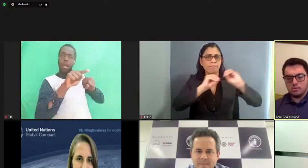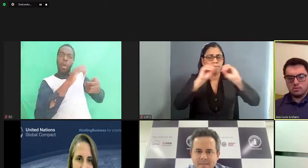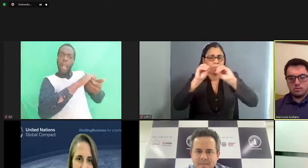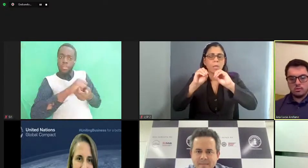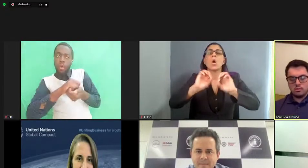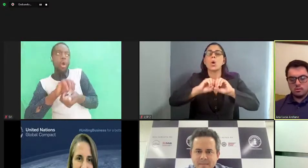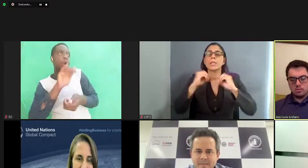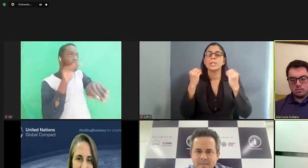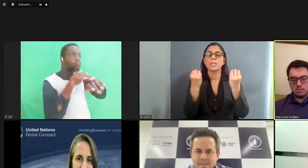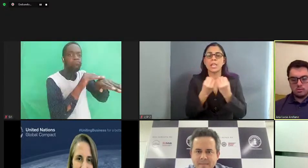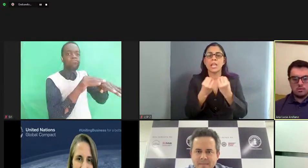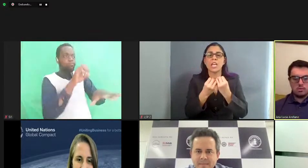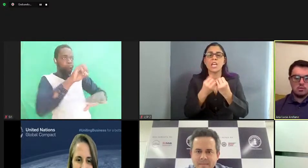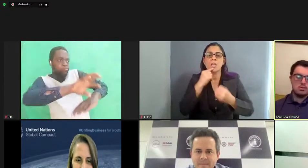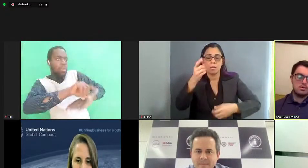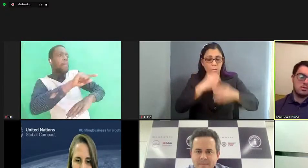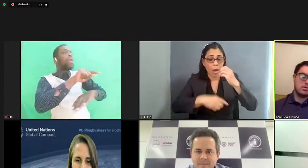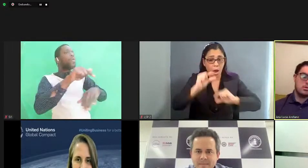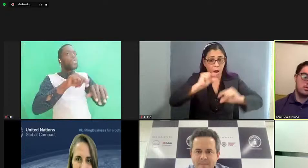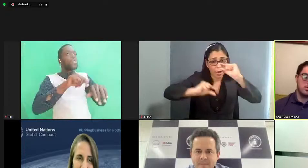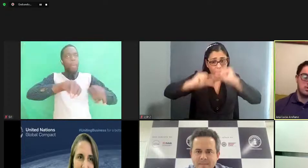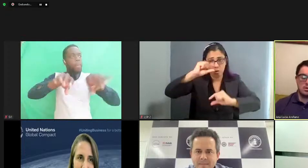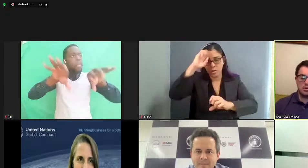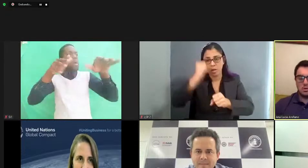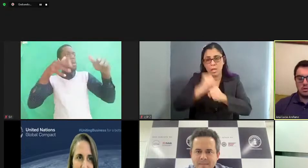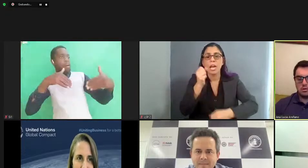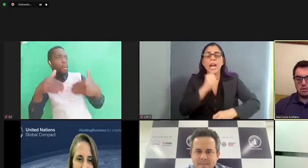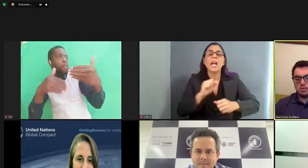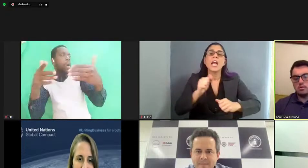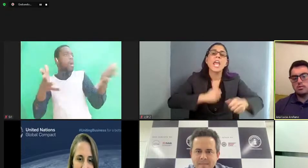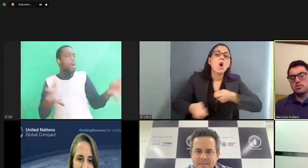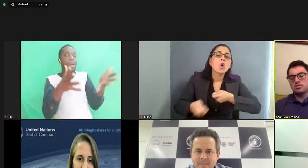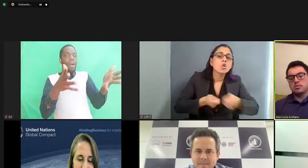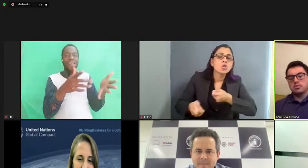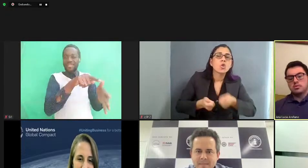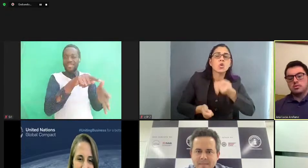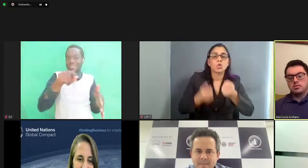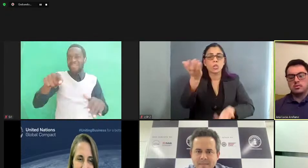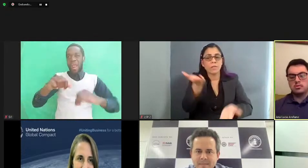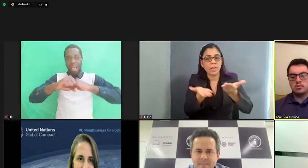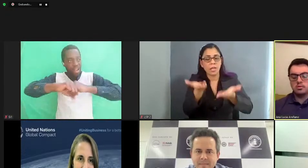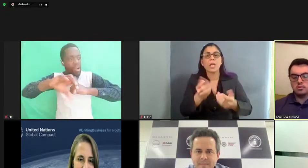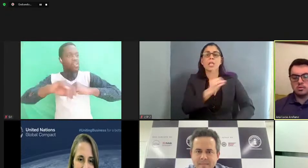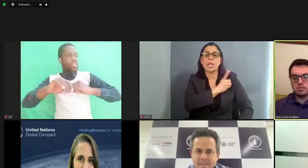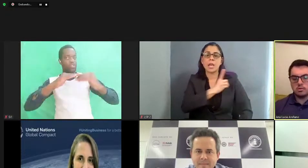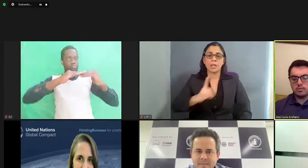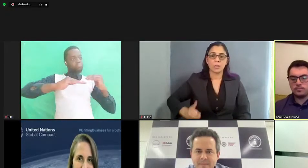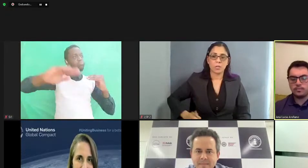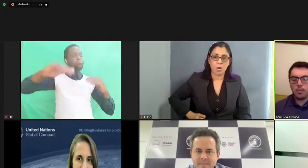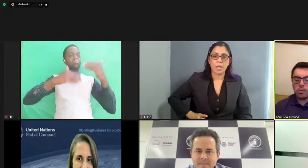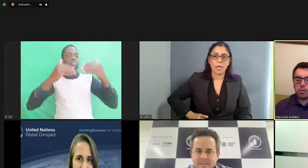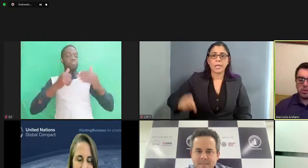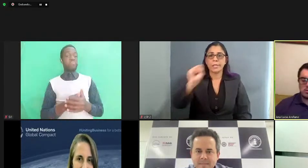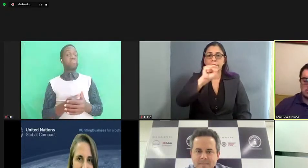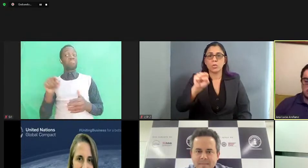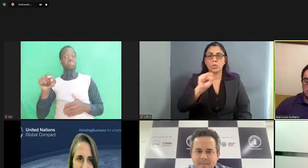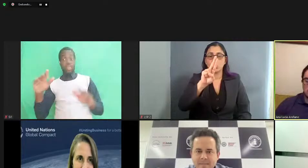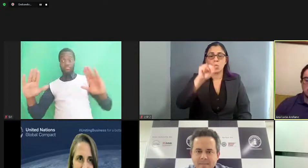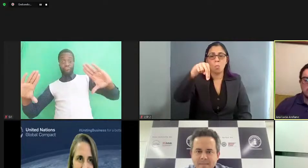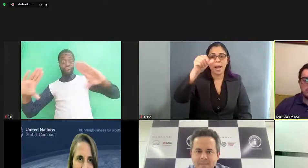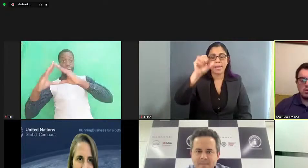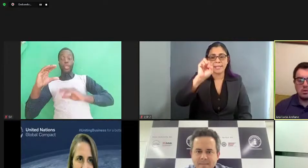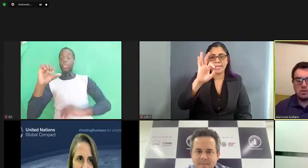been working on business management with an approach of sustainability she was executive director of